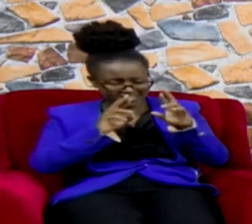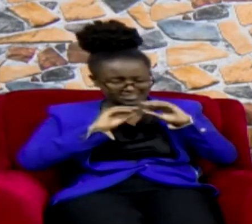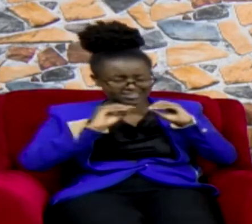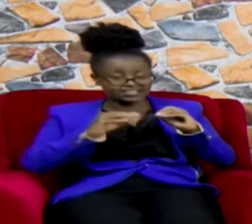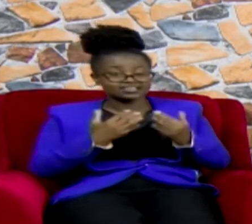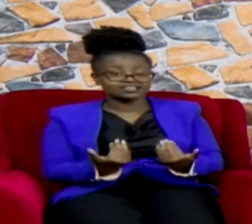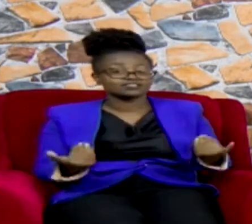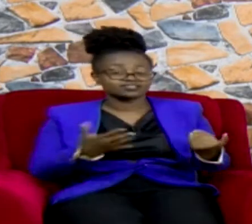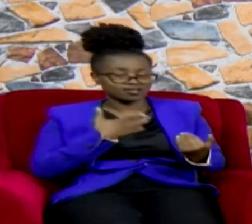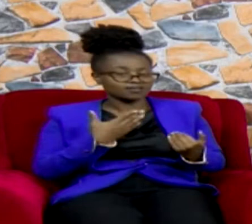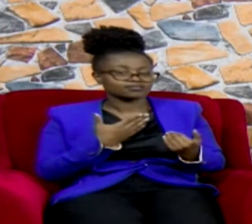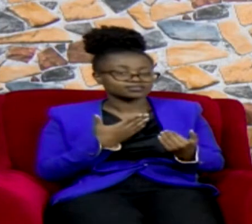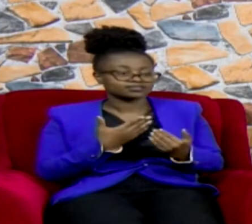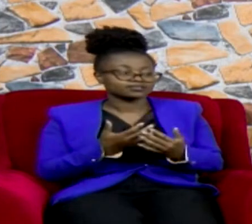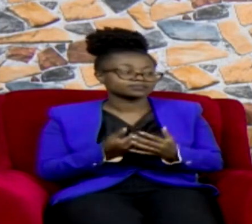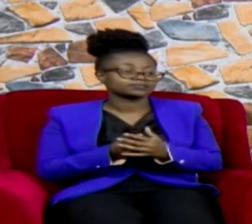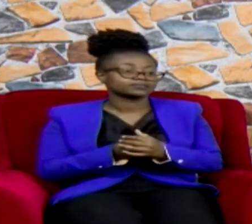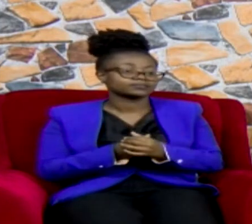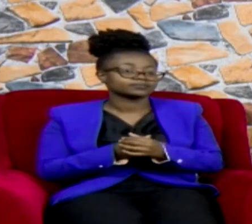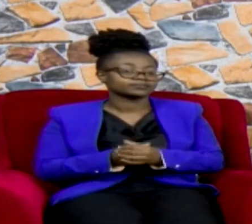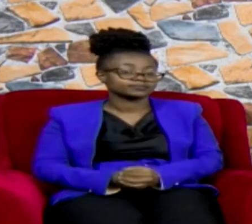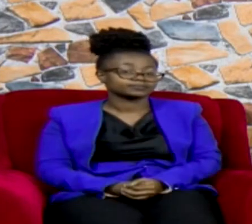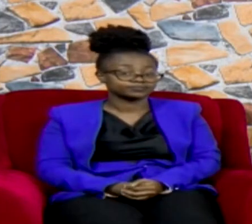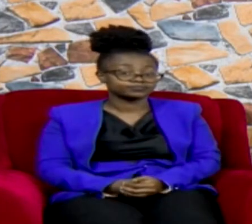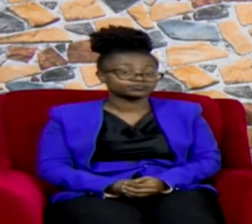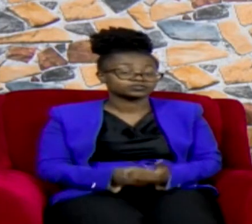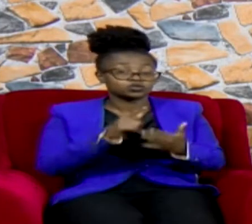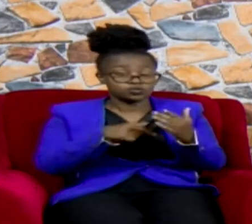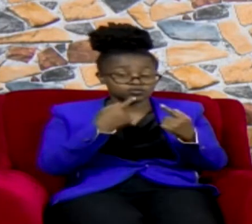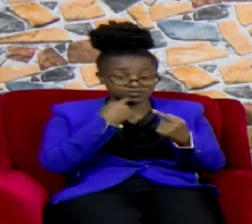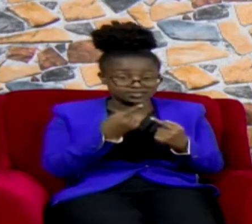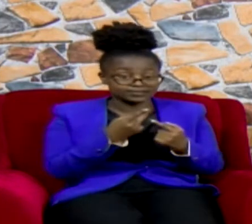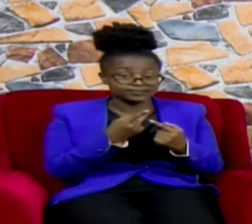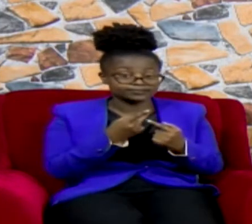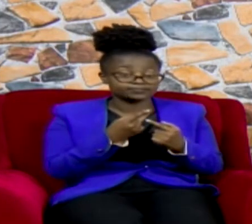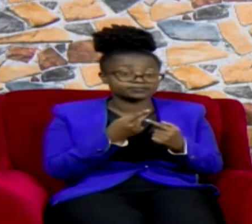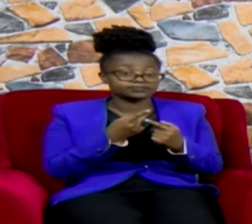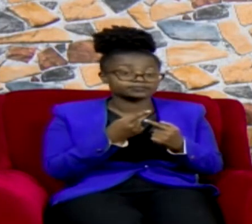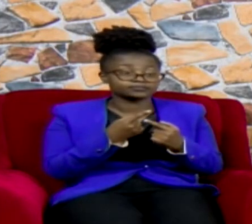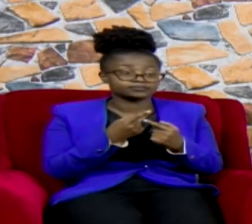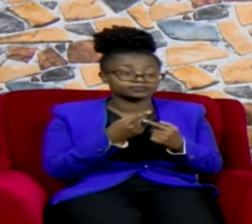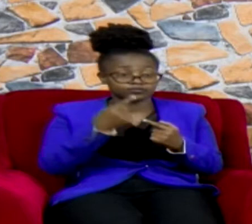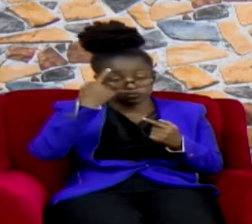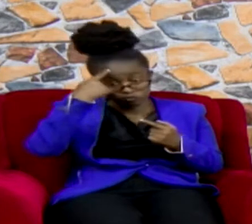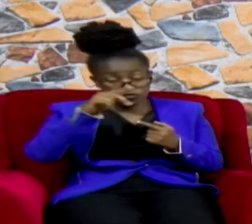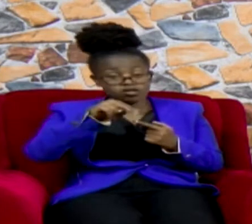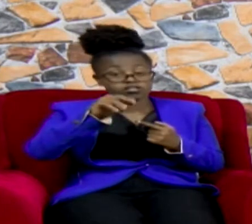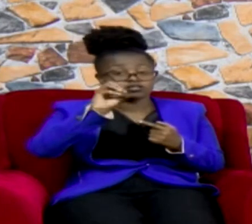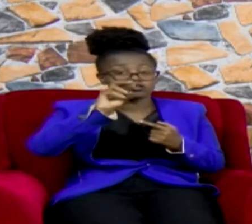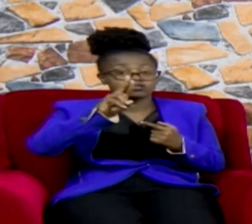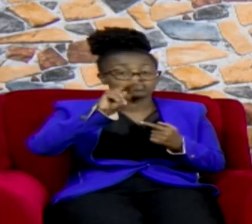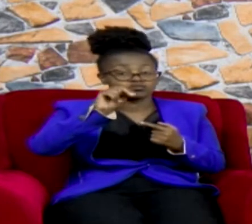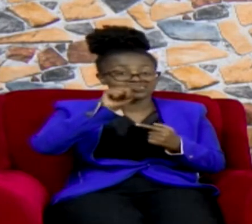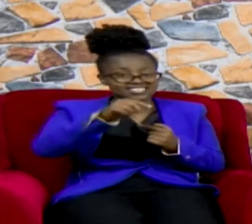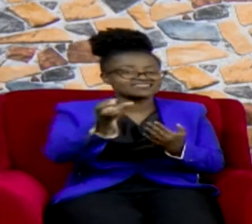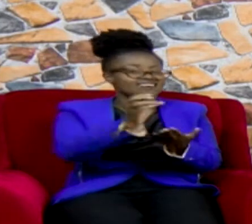our children some of these things. Good. This is what I was saying. Like for the nouns, for this